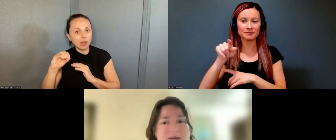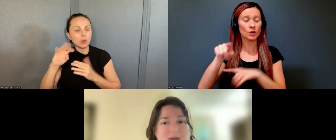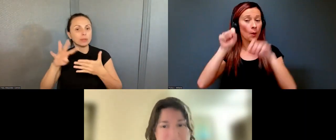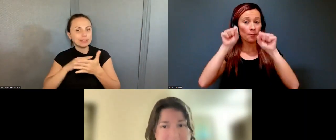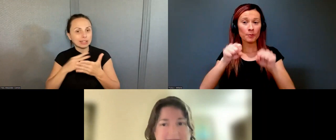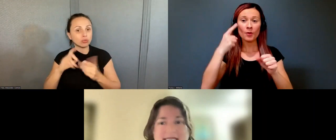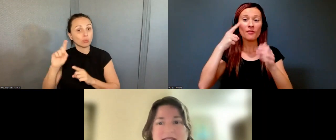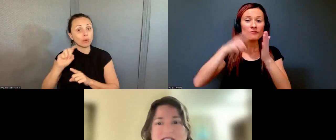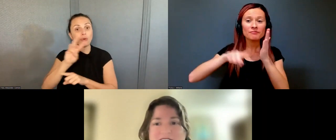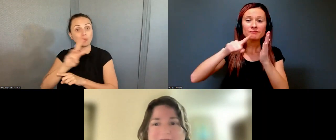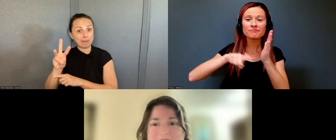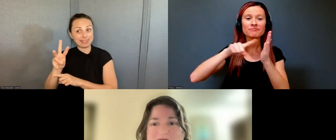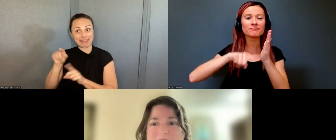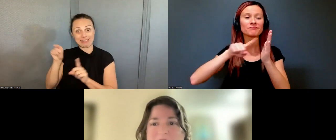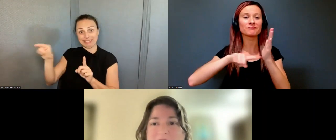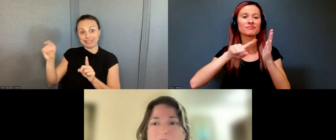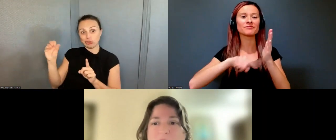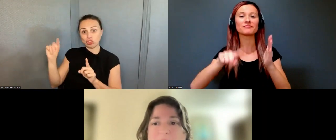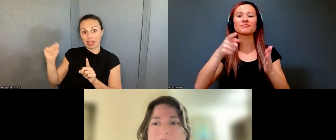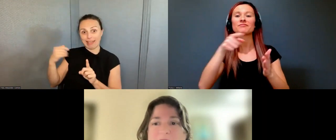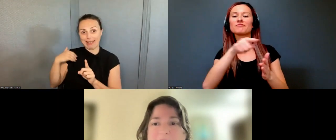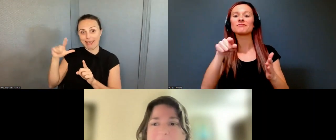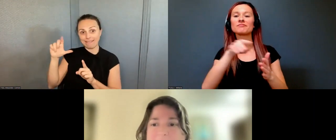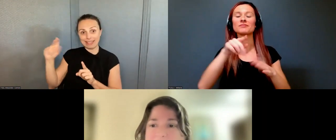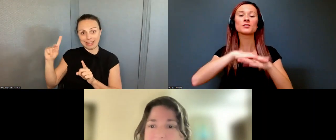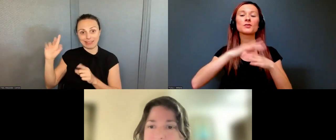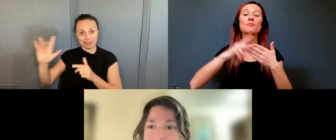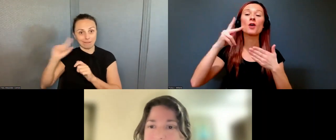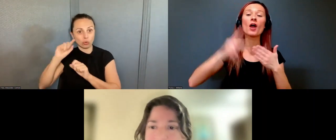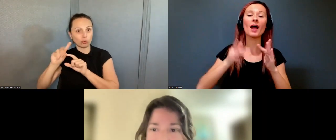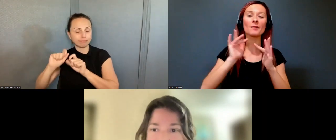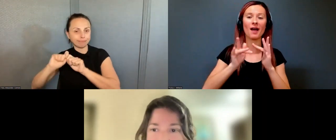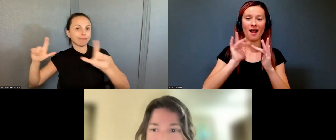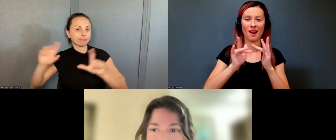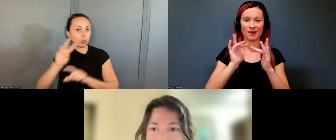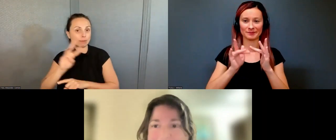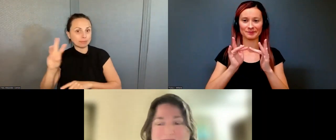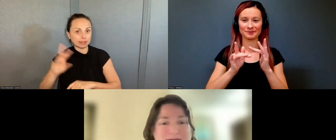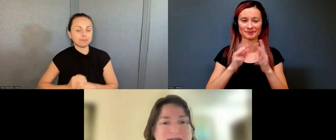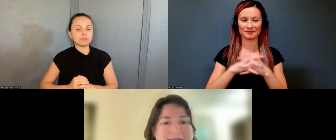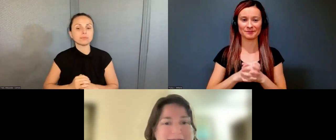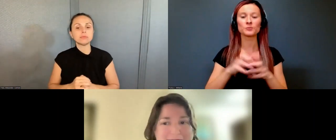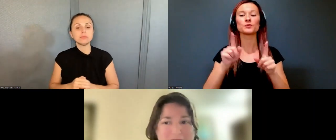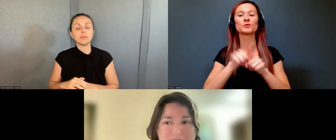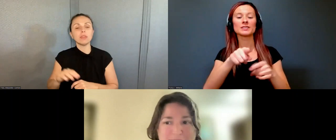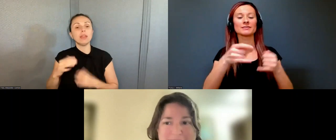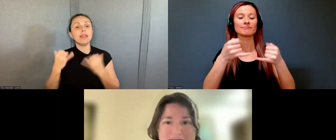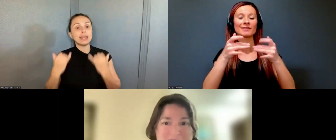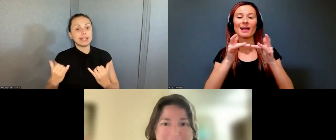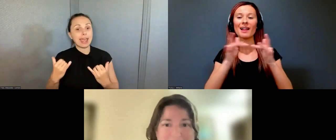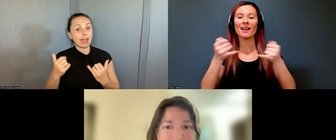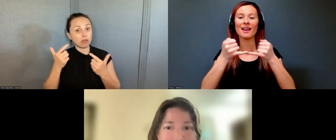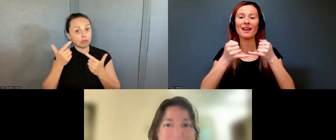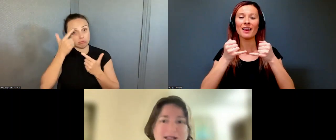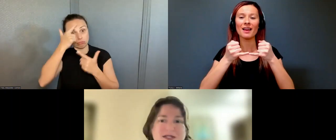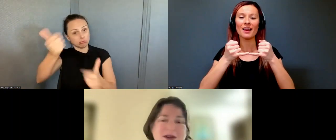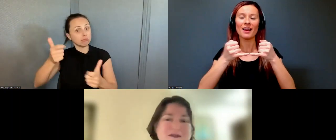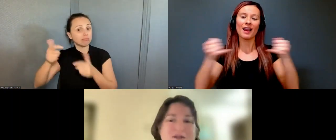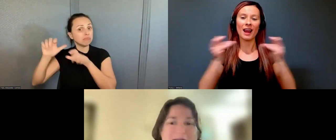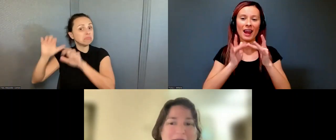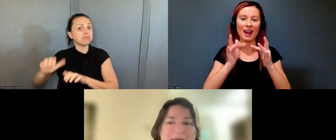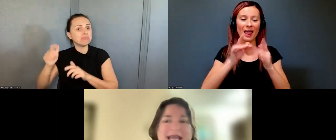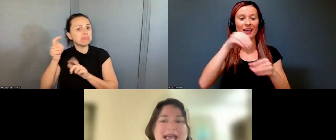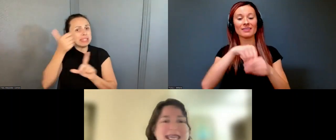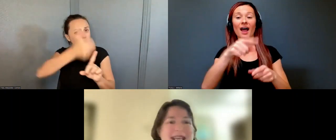website, which is linked in the chat. We would like to share in the Zoom chat now. If you'd like to, say hello, tell us where